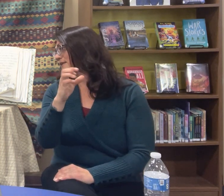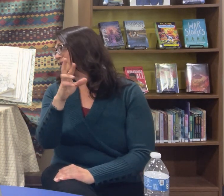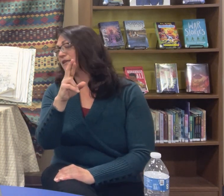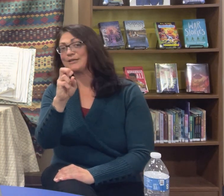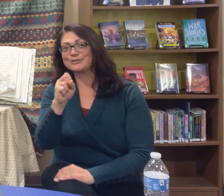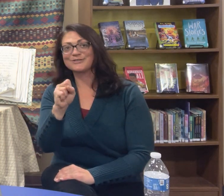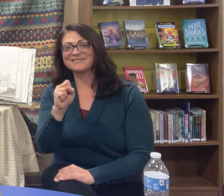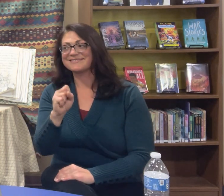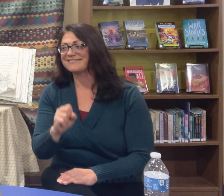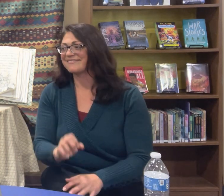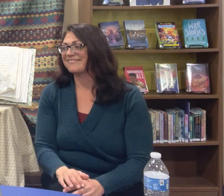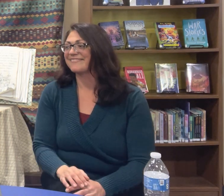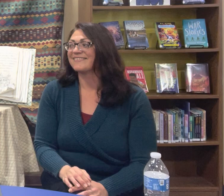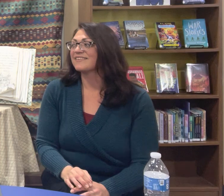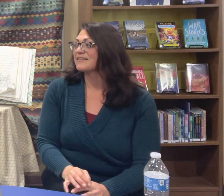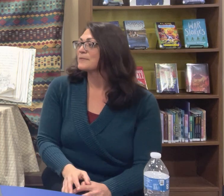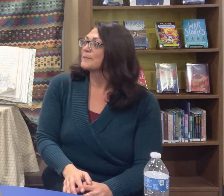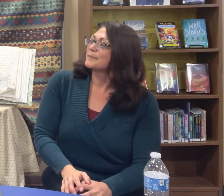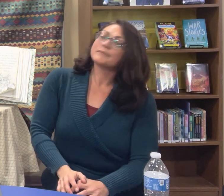Dinosaur Lady.